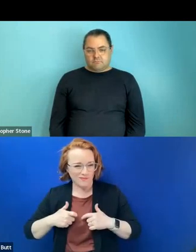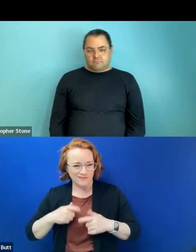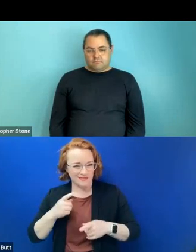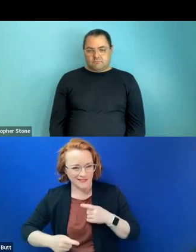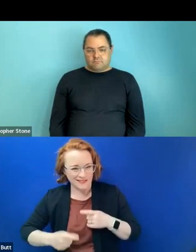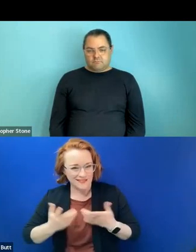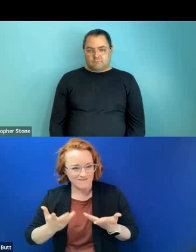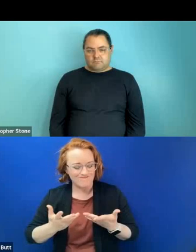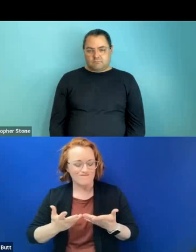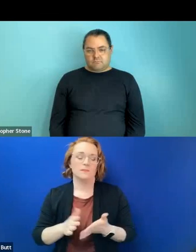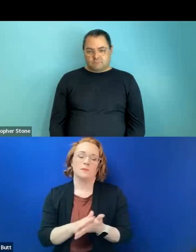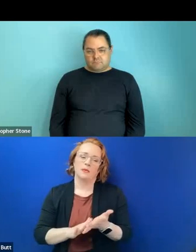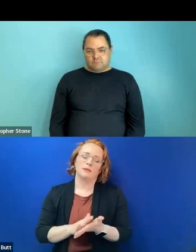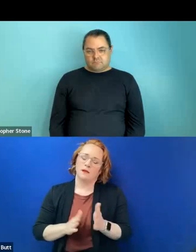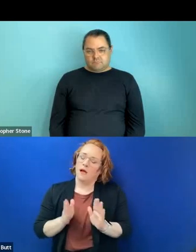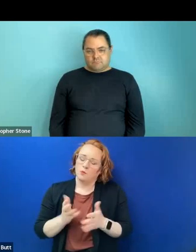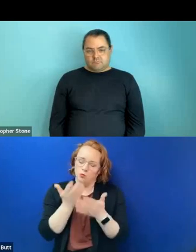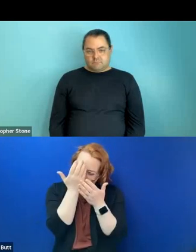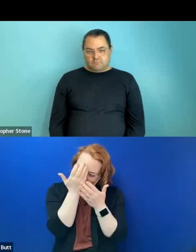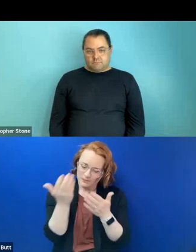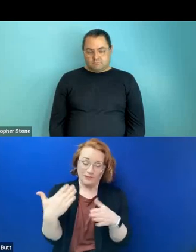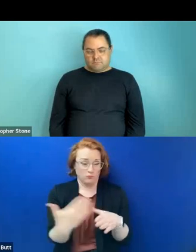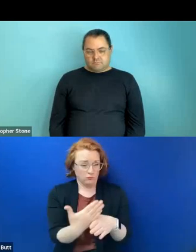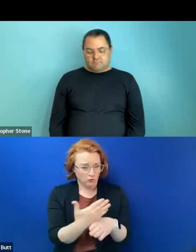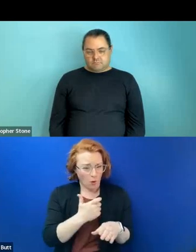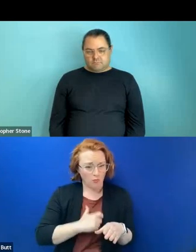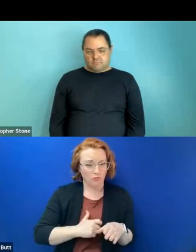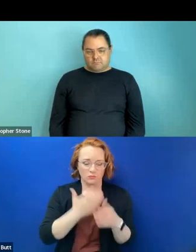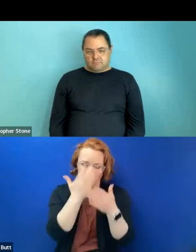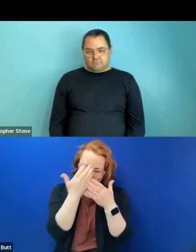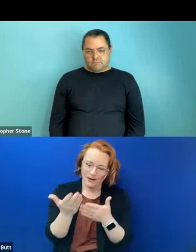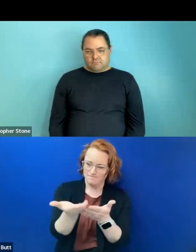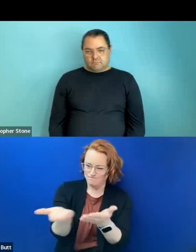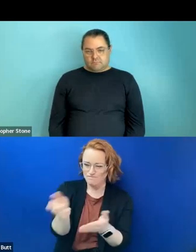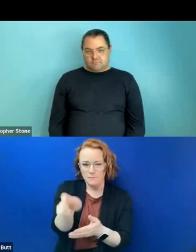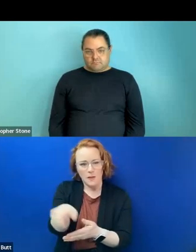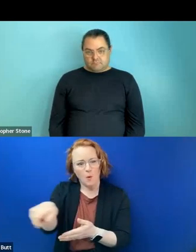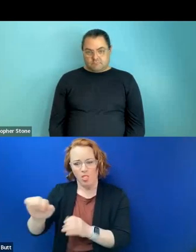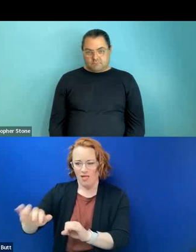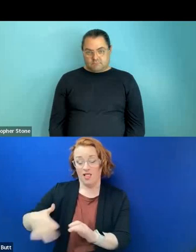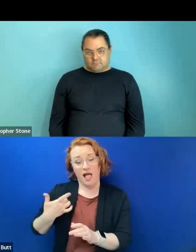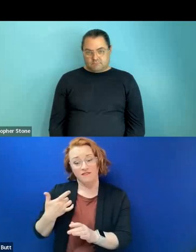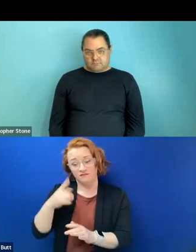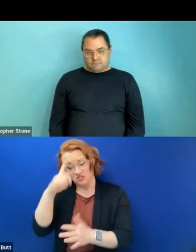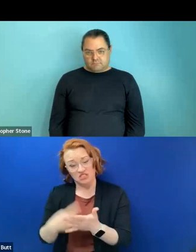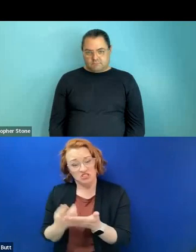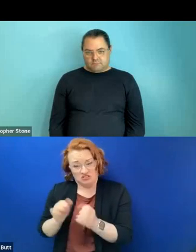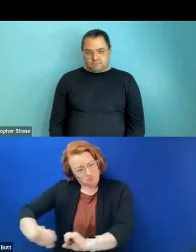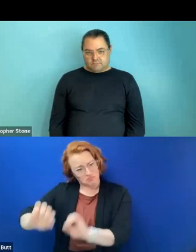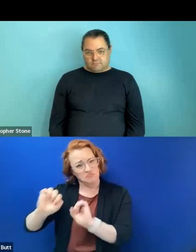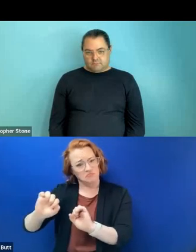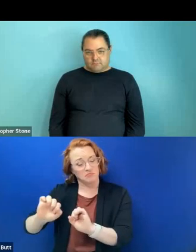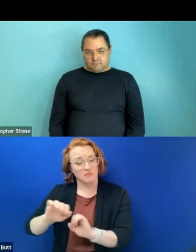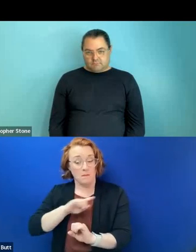requires respect for the job and for other humans and other people's life choices, because